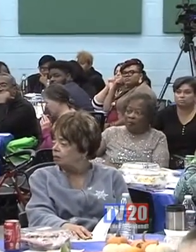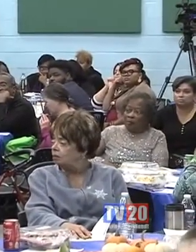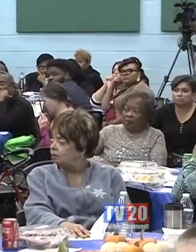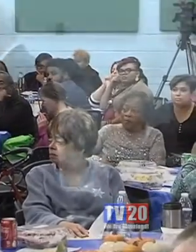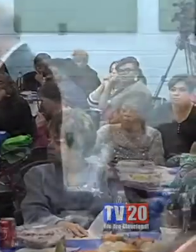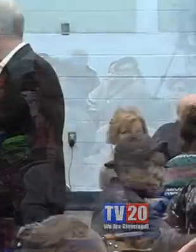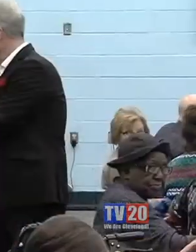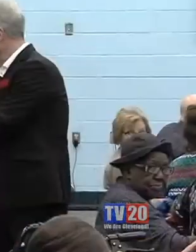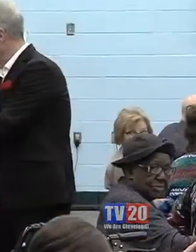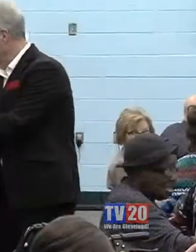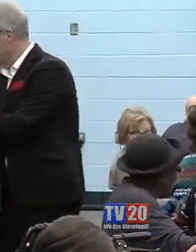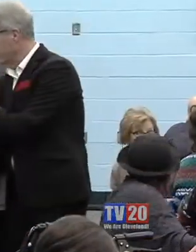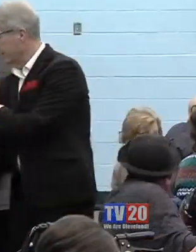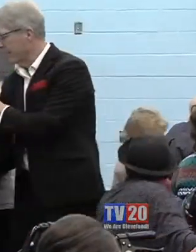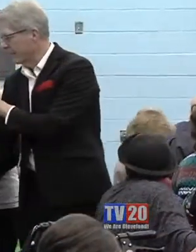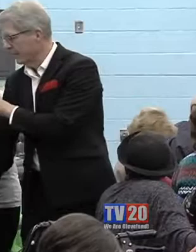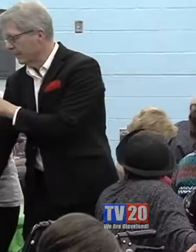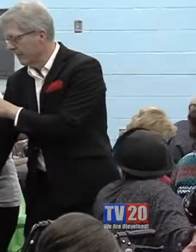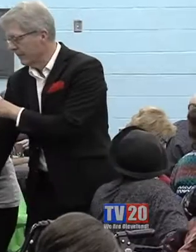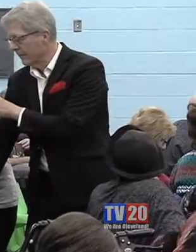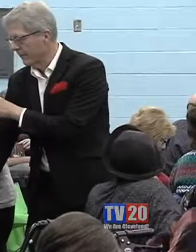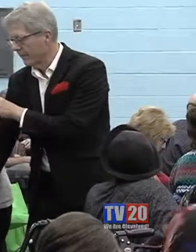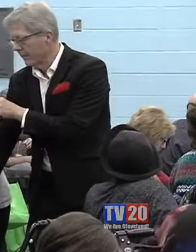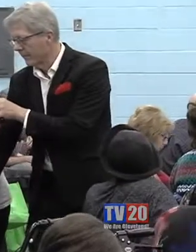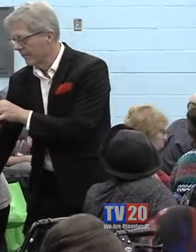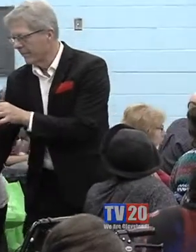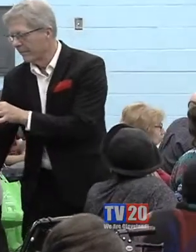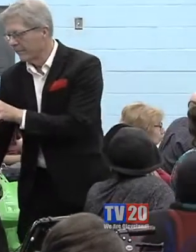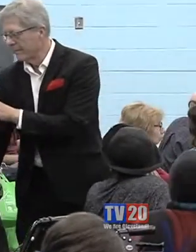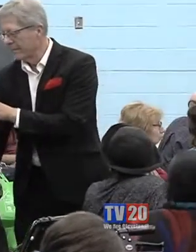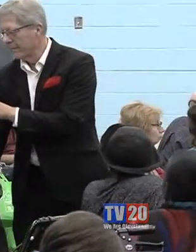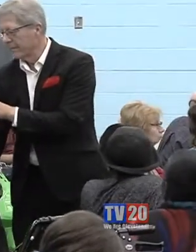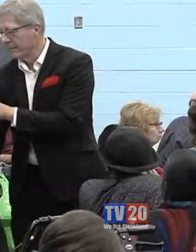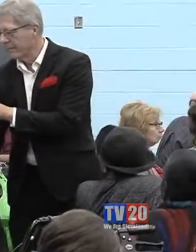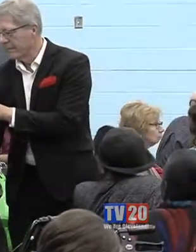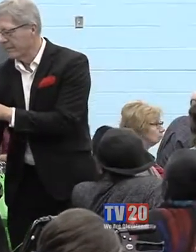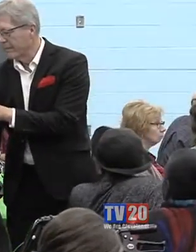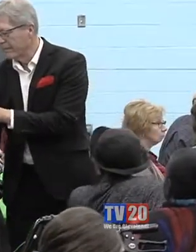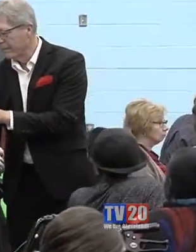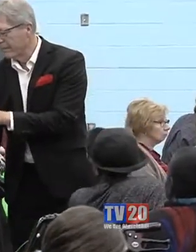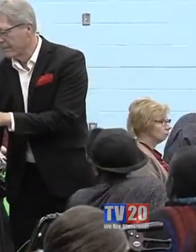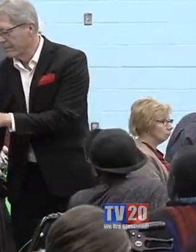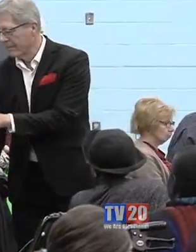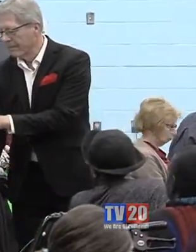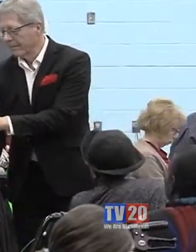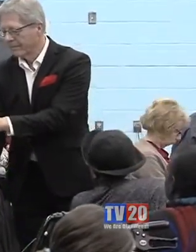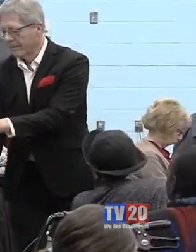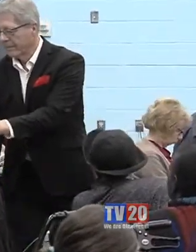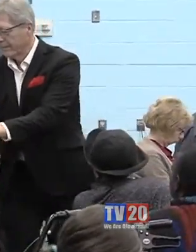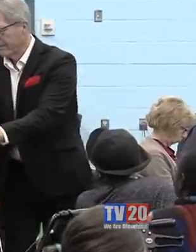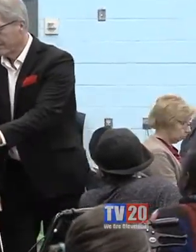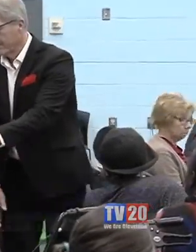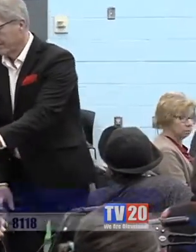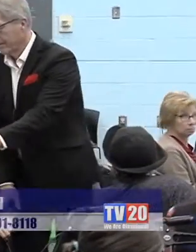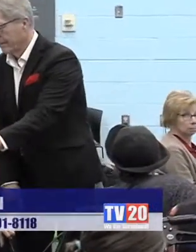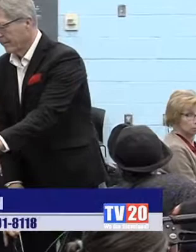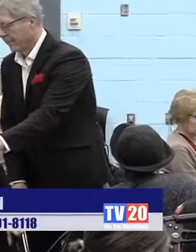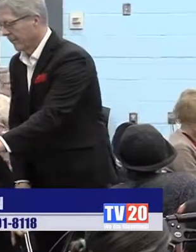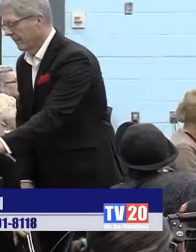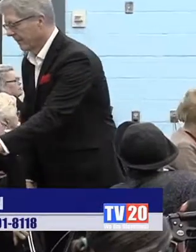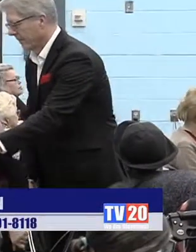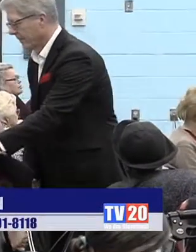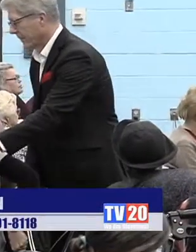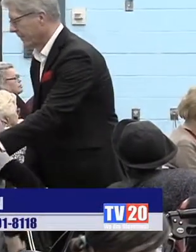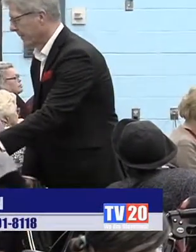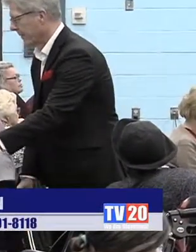he's put his hand on the back of the chair so I can follow down and I'll feel where the chair is and see if there's anything in the seat,